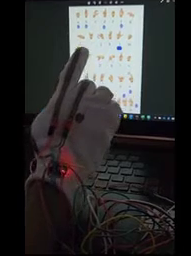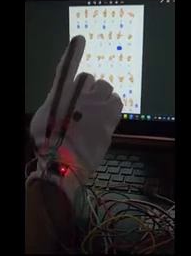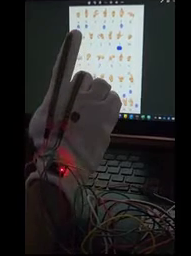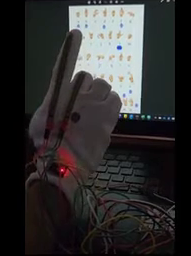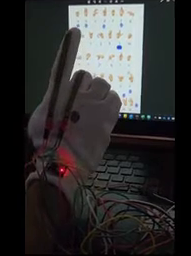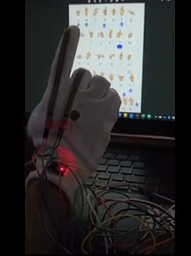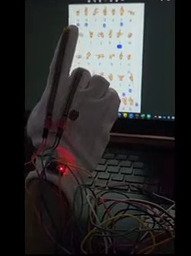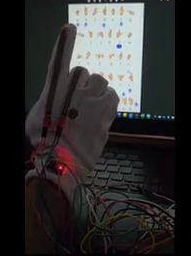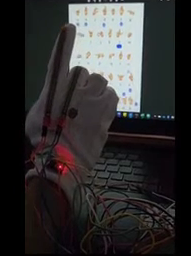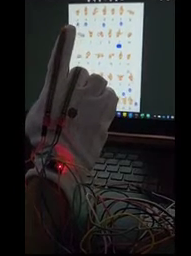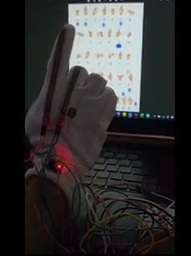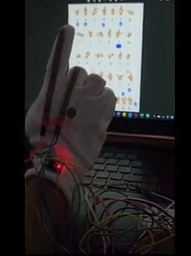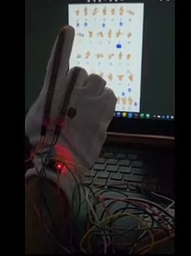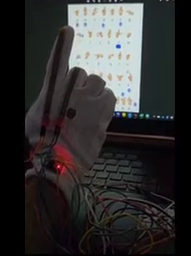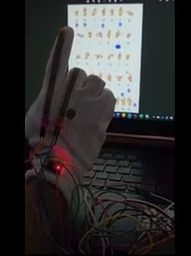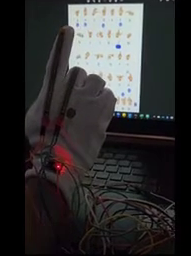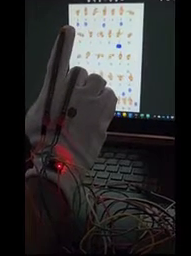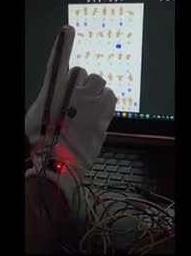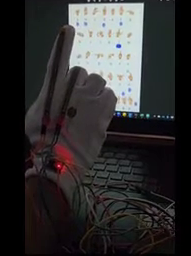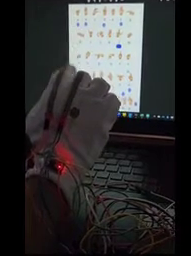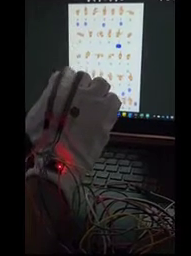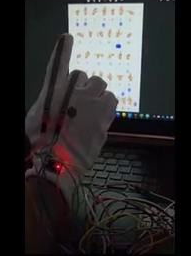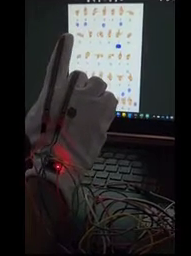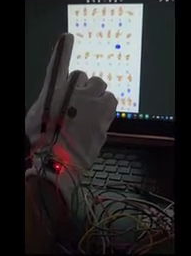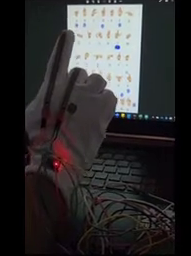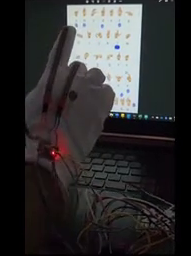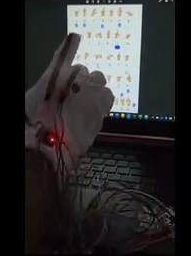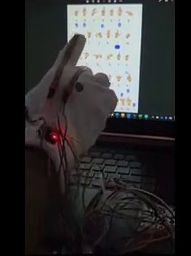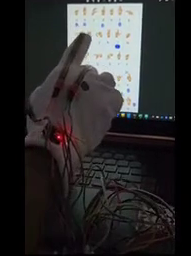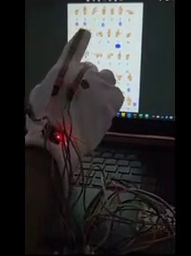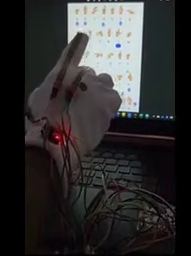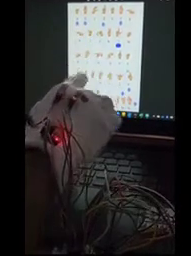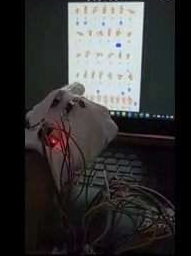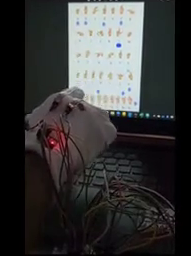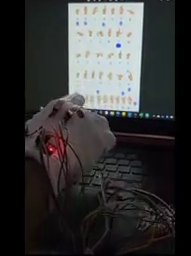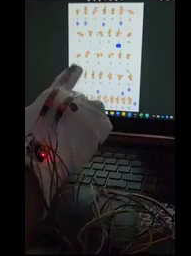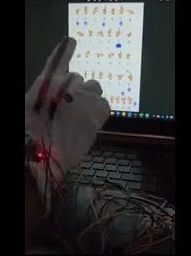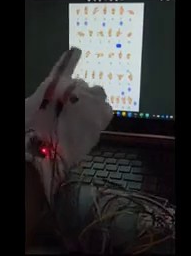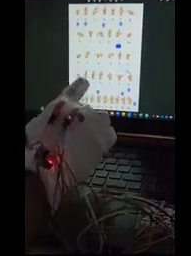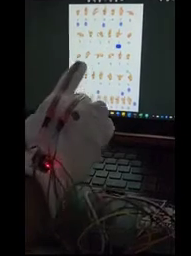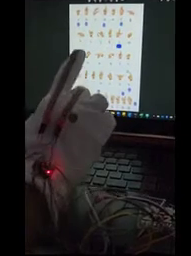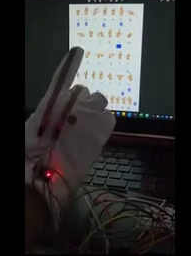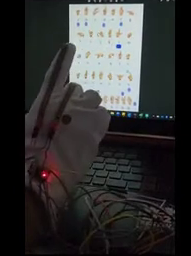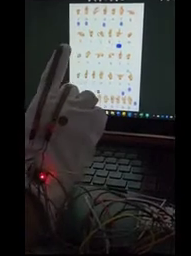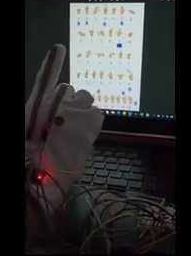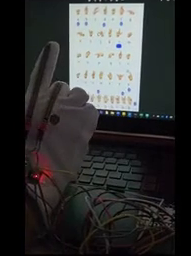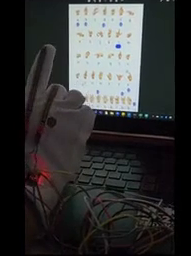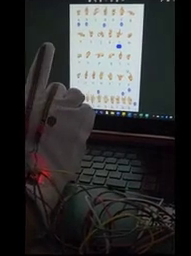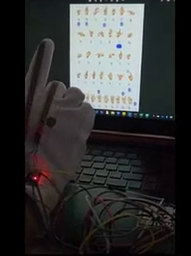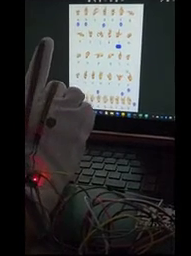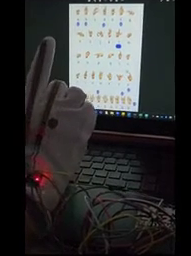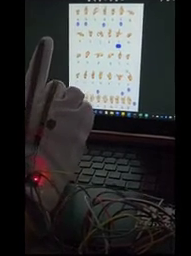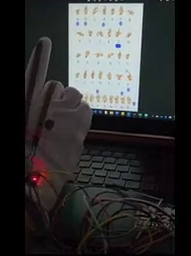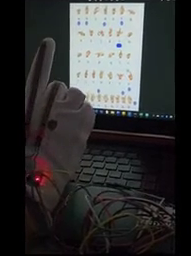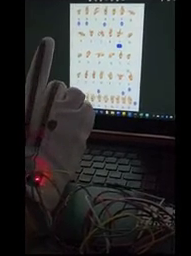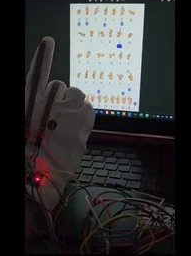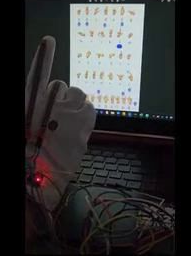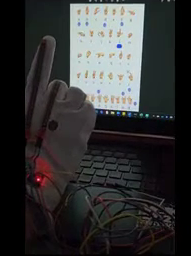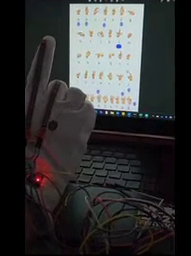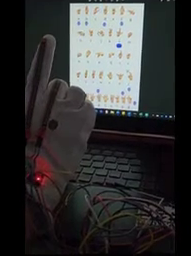Q, you move the finger up and down in the y-axis, and if you want to showcase D, then you just like